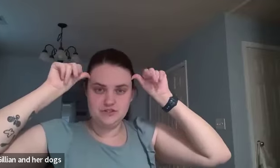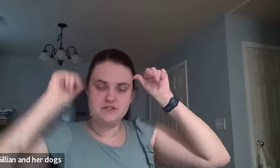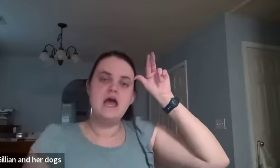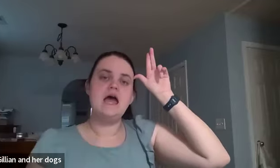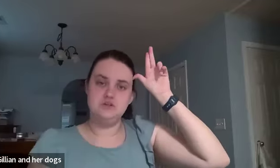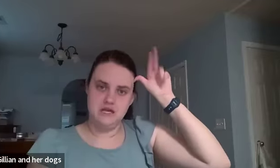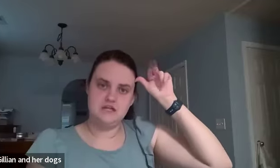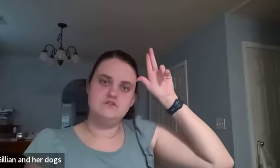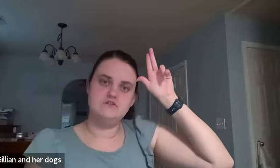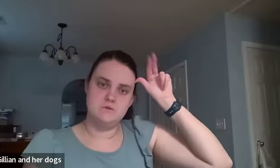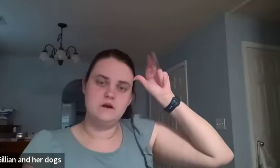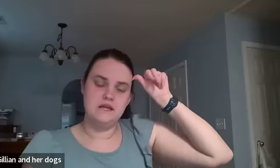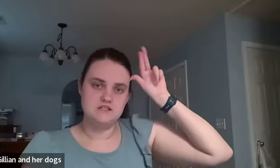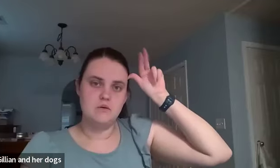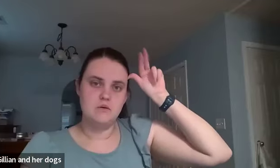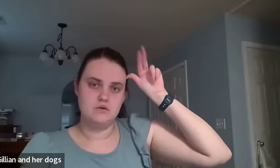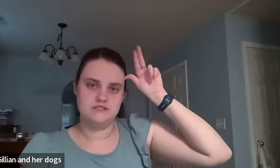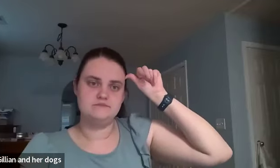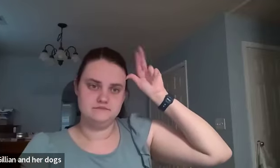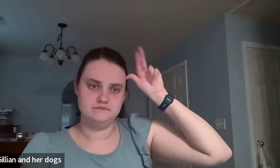ears, and you can do this one hand as well, horse.